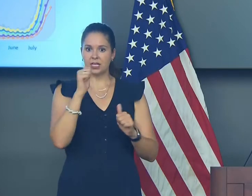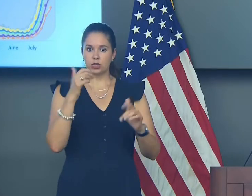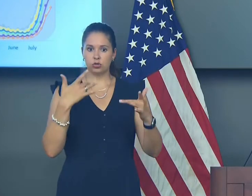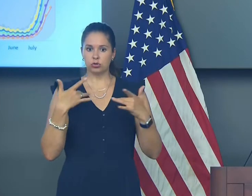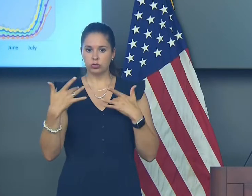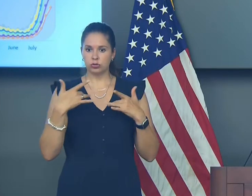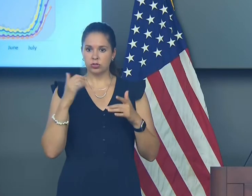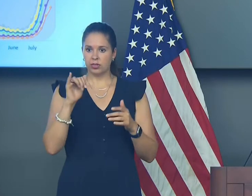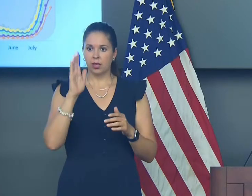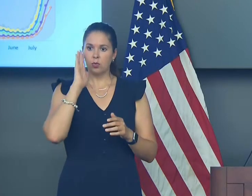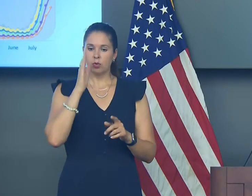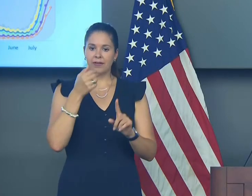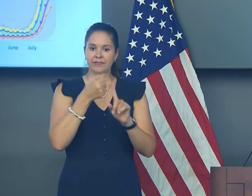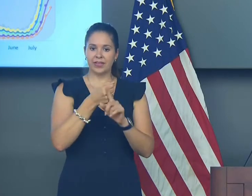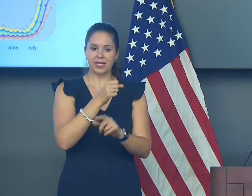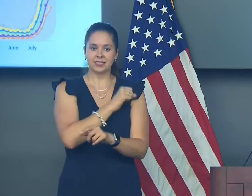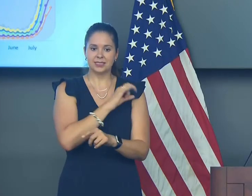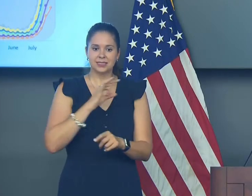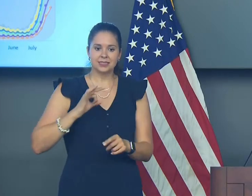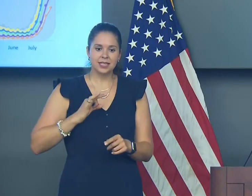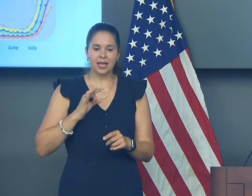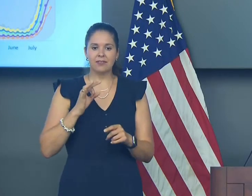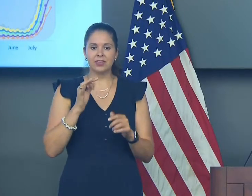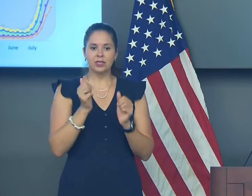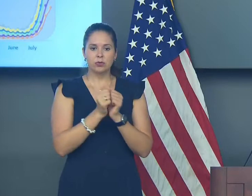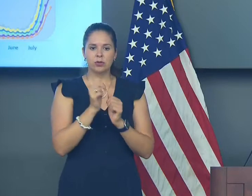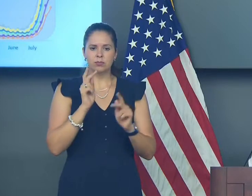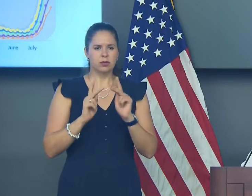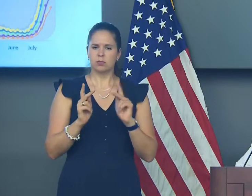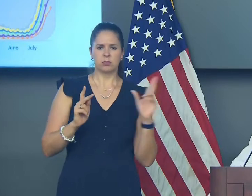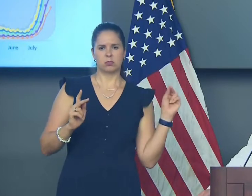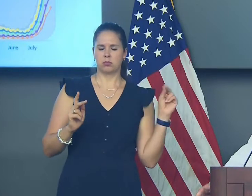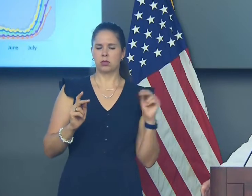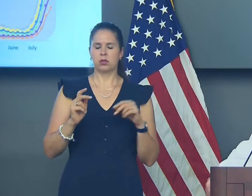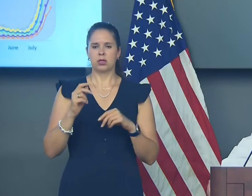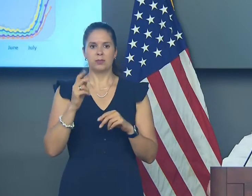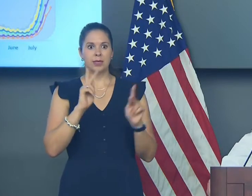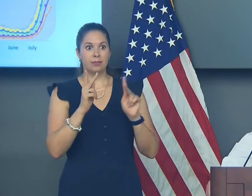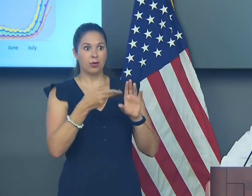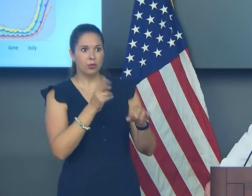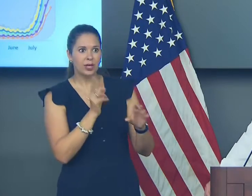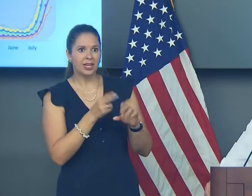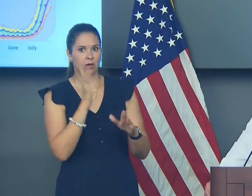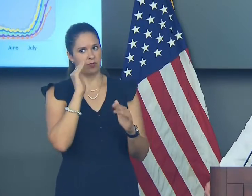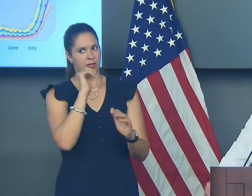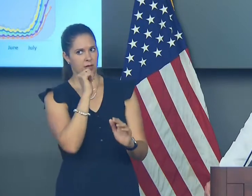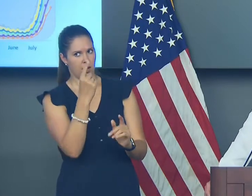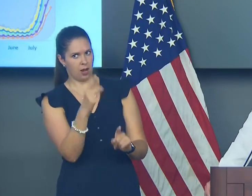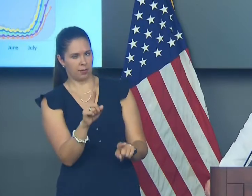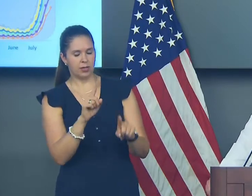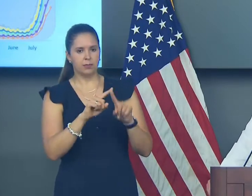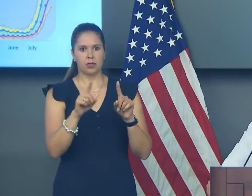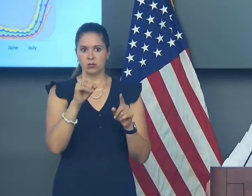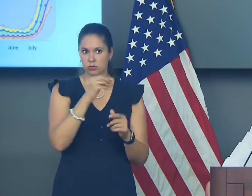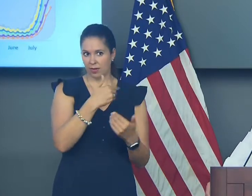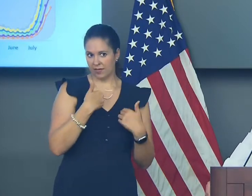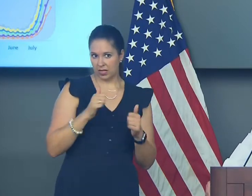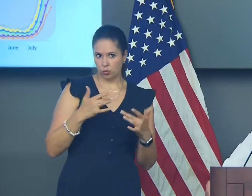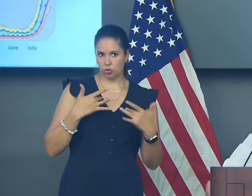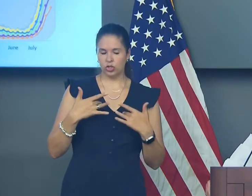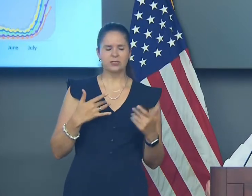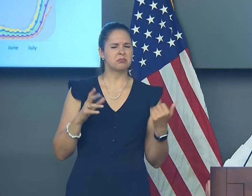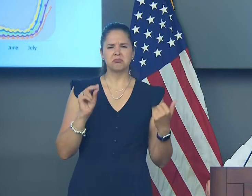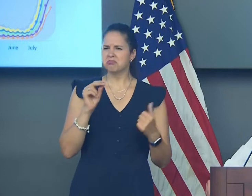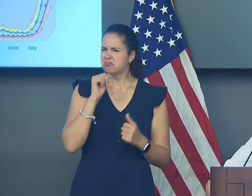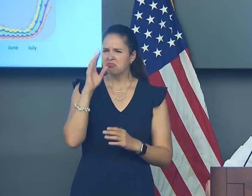that that will affect staffing further with people quitting? Hopefully that doesn't happen, but do you have any worries? No,